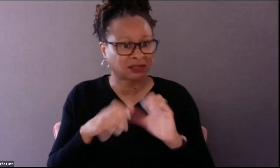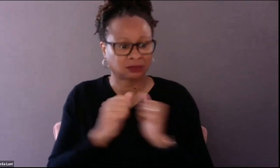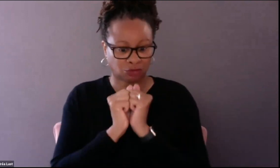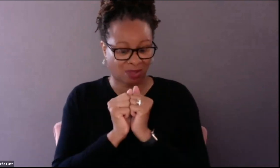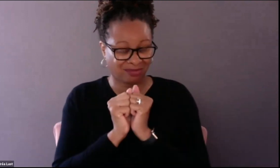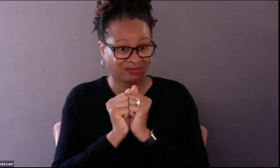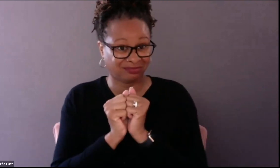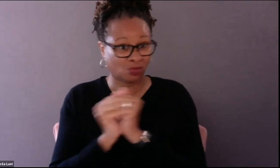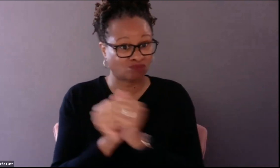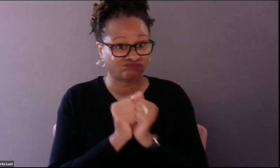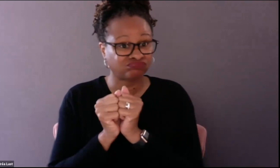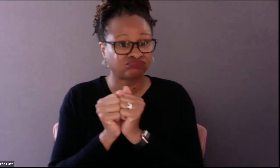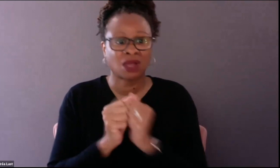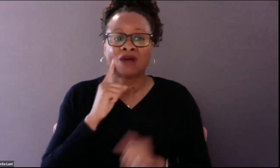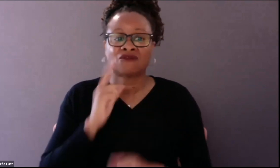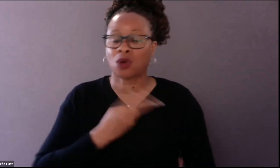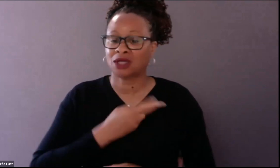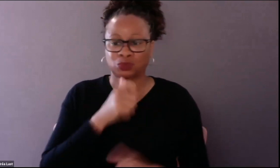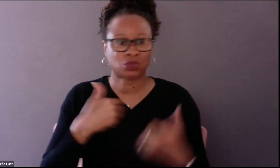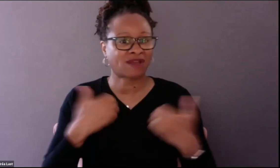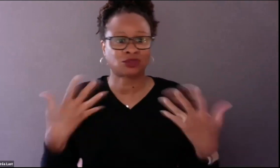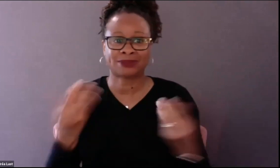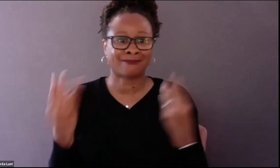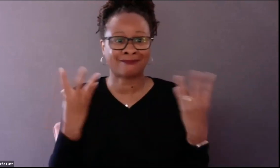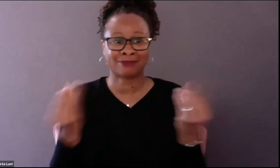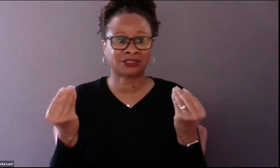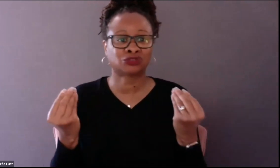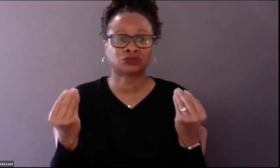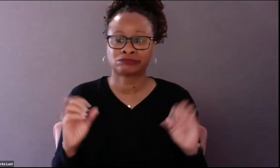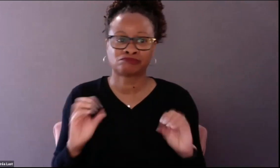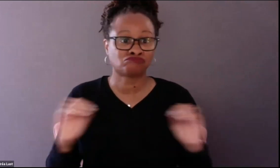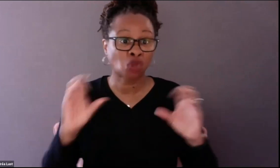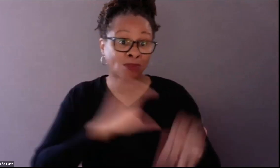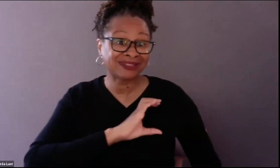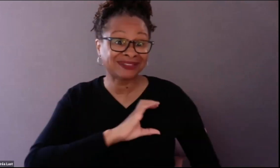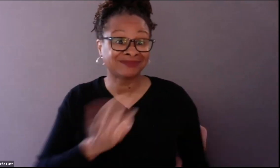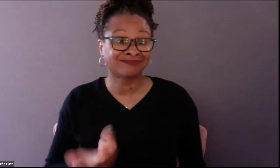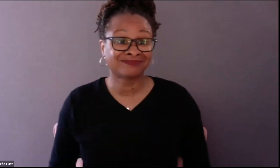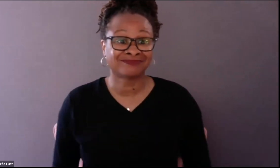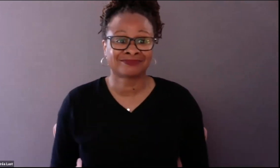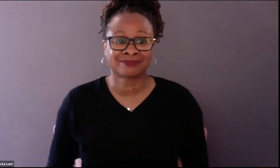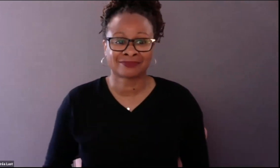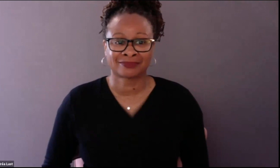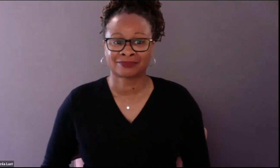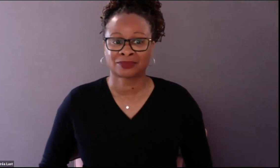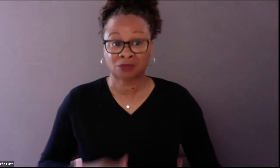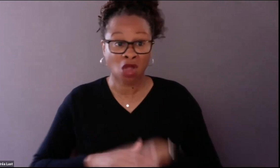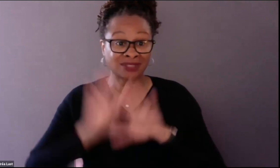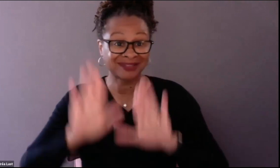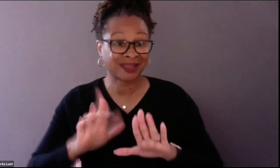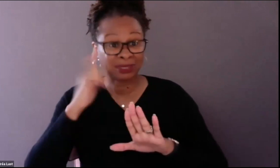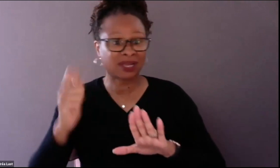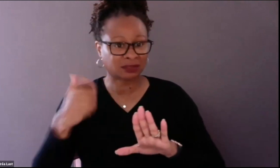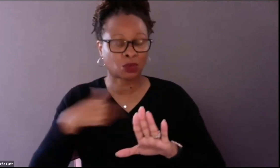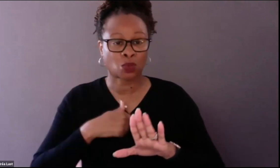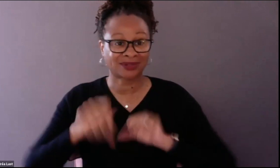don't have too many ambulances or no police on the streets on Sundays, and